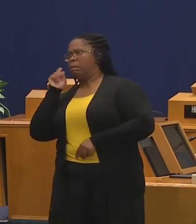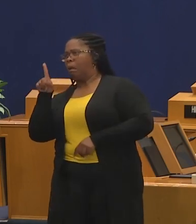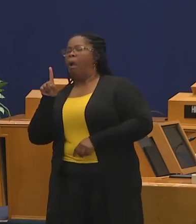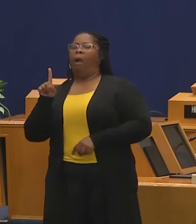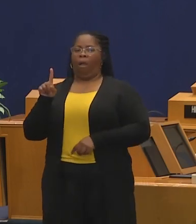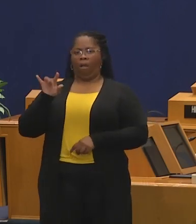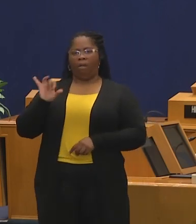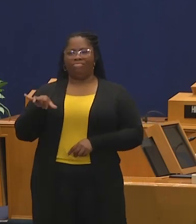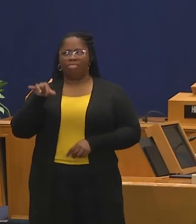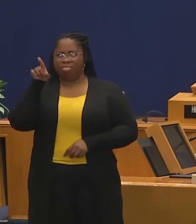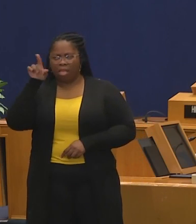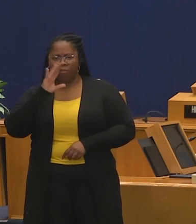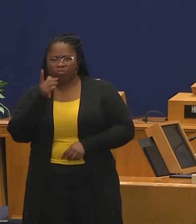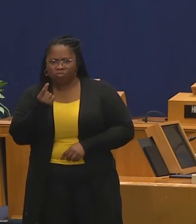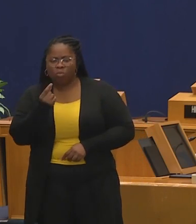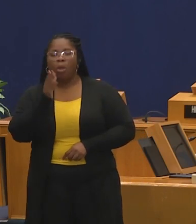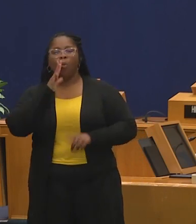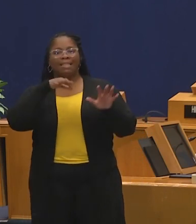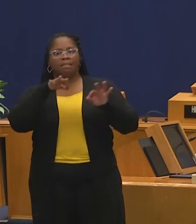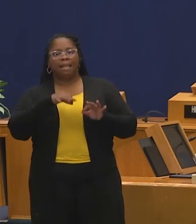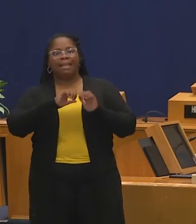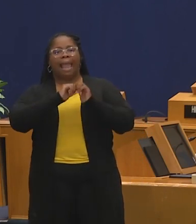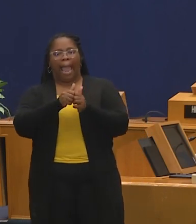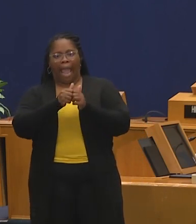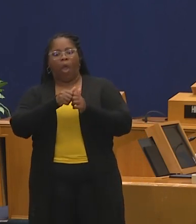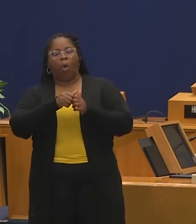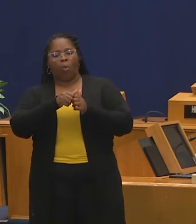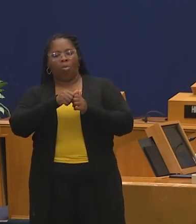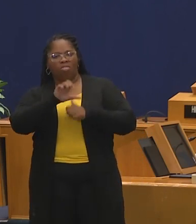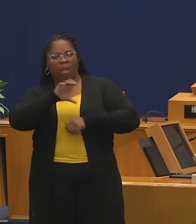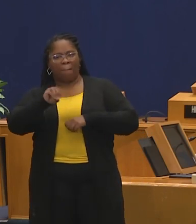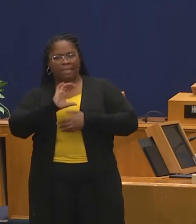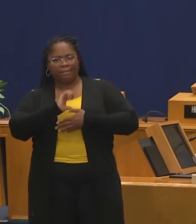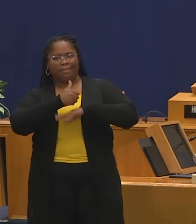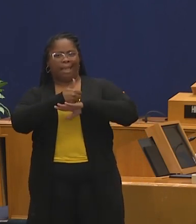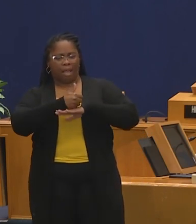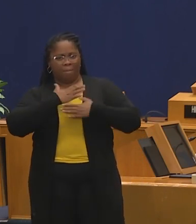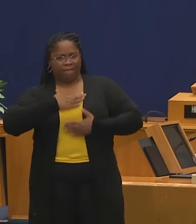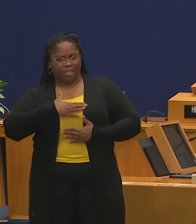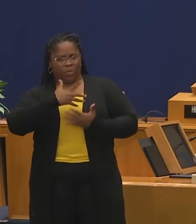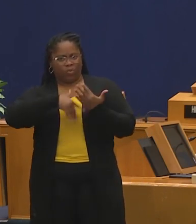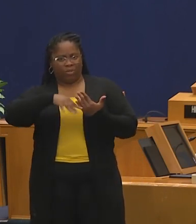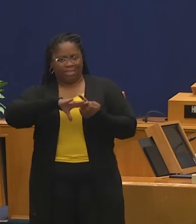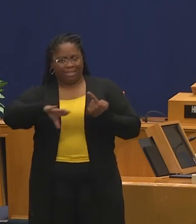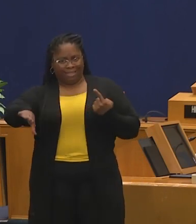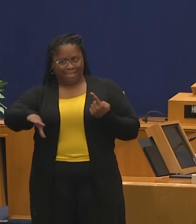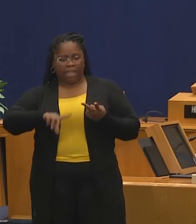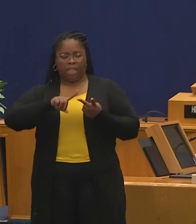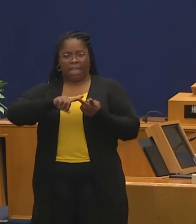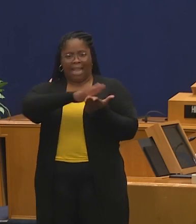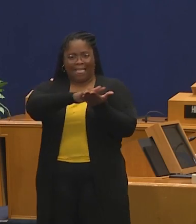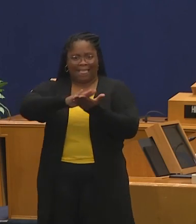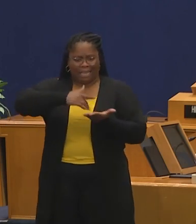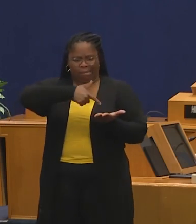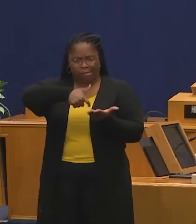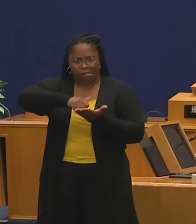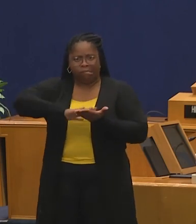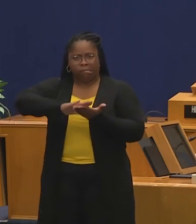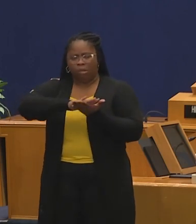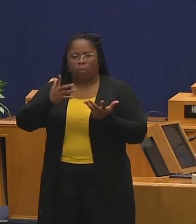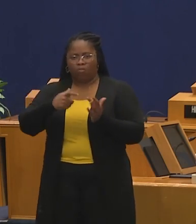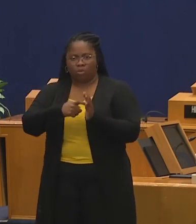explains how they're implementing the physical distancing and cleaning requirements in their workplace. And I